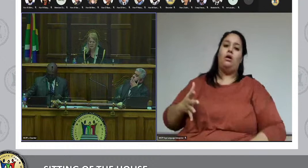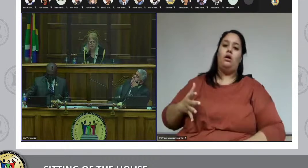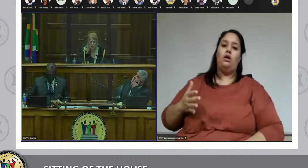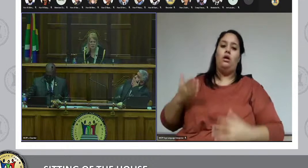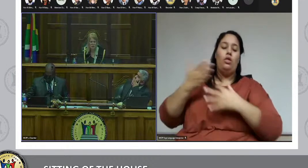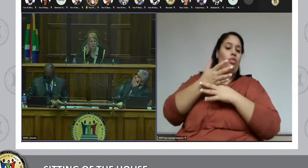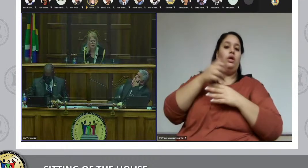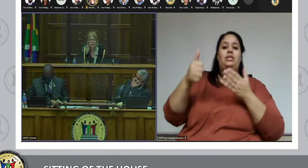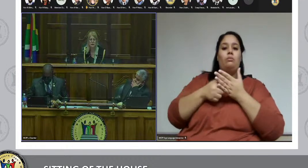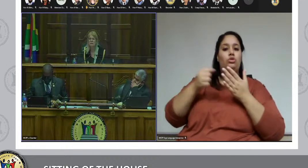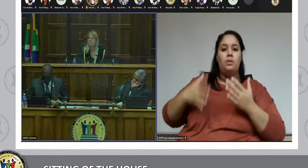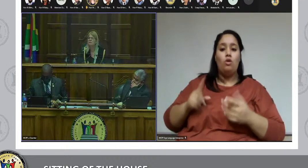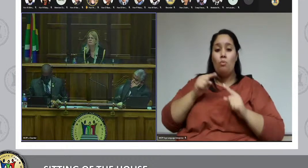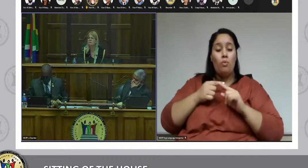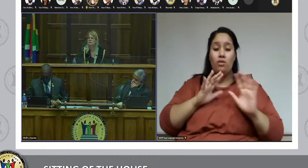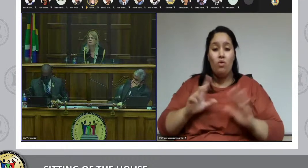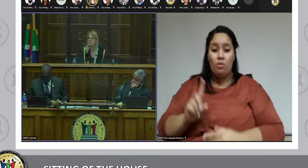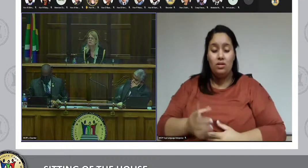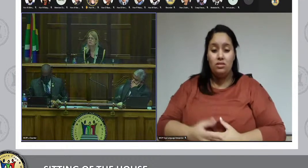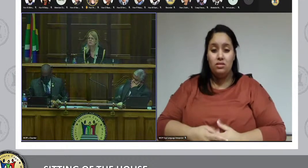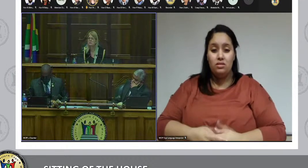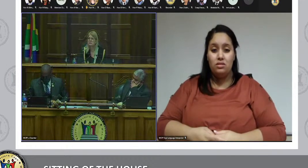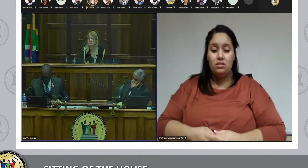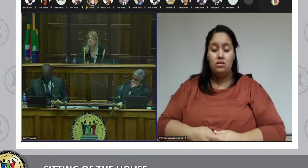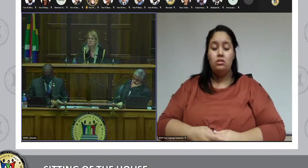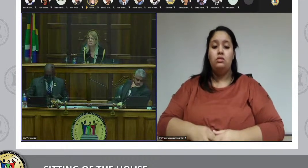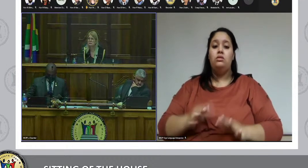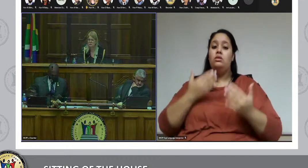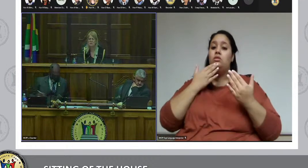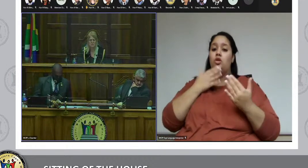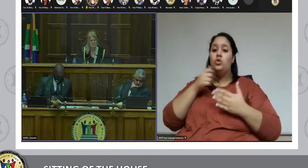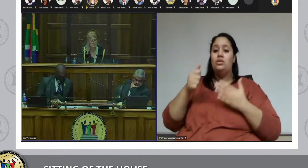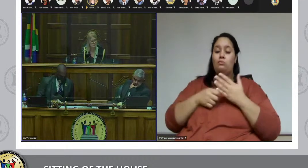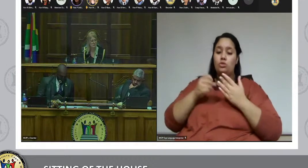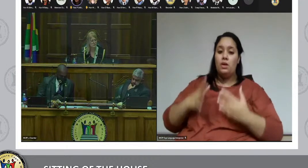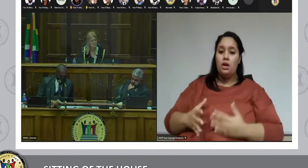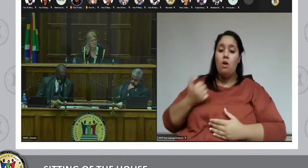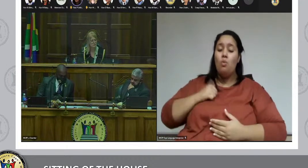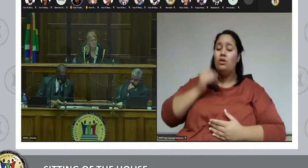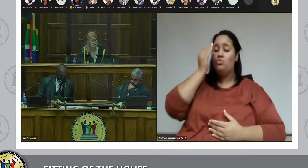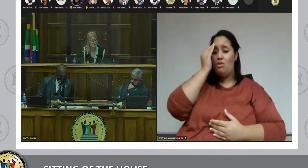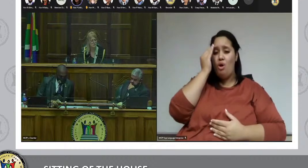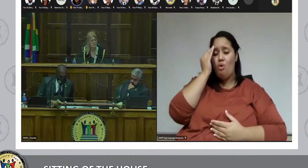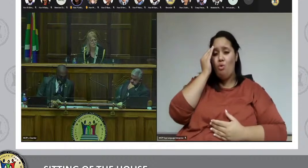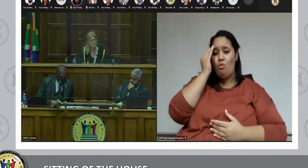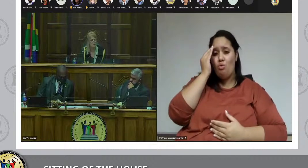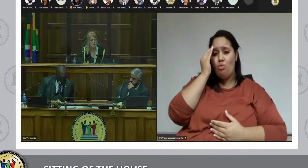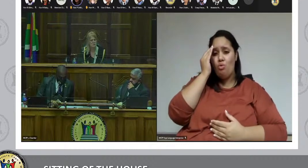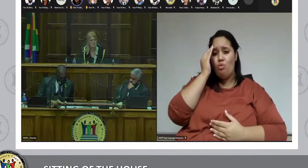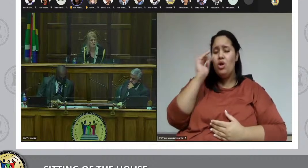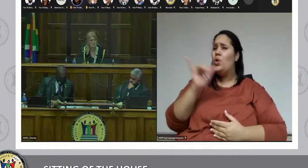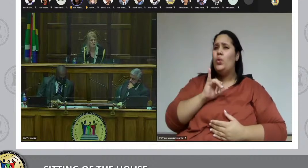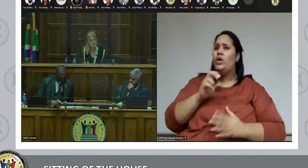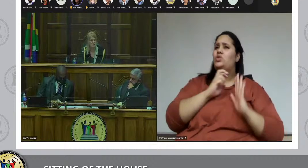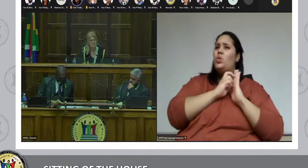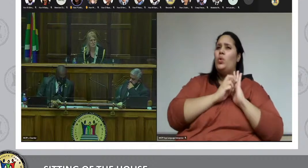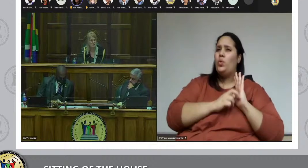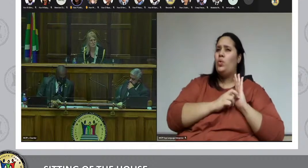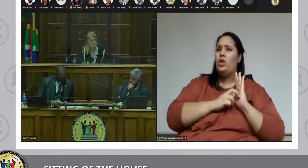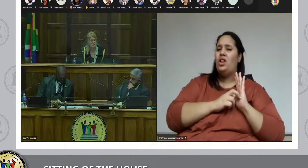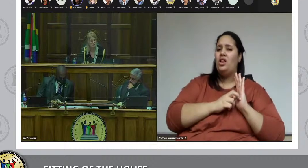Honourable Lecker, what's your point of order? Thank you, Deputy Speaker. I would like to know under which rule is